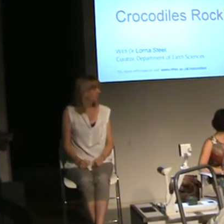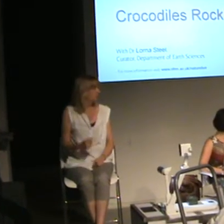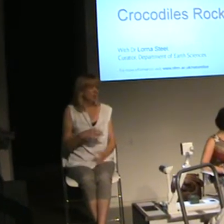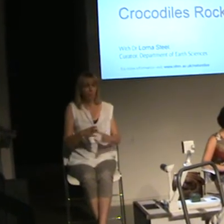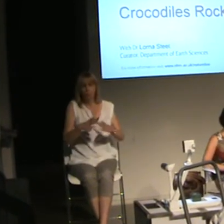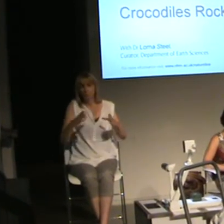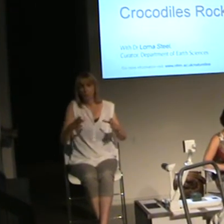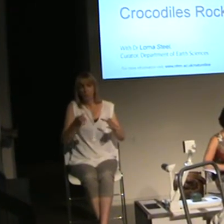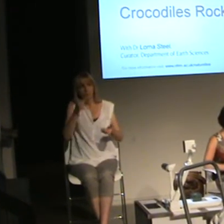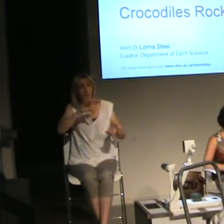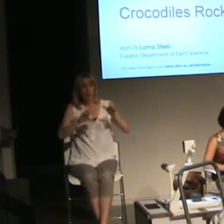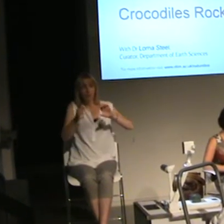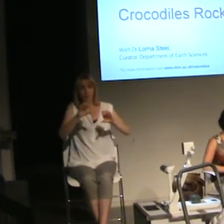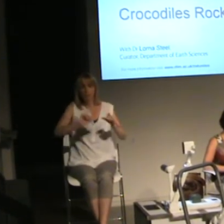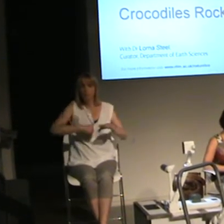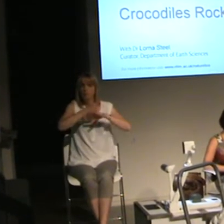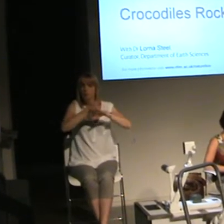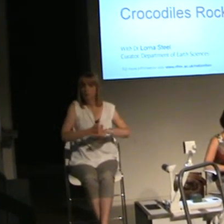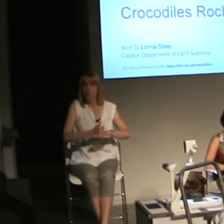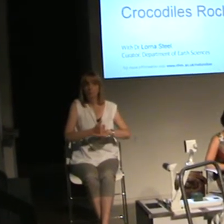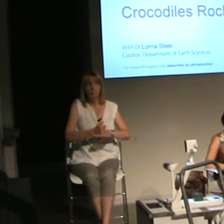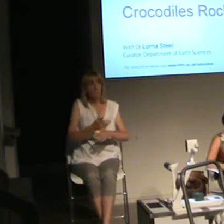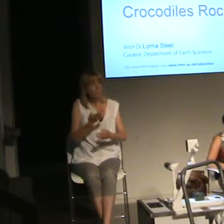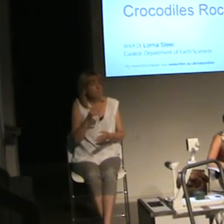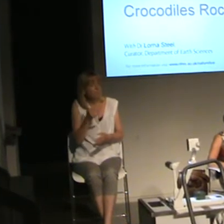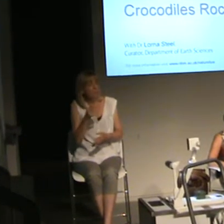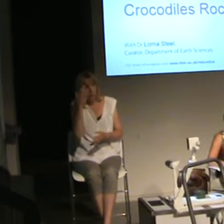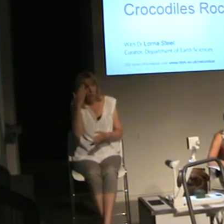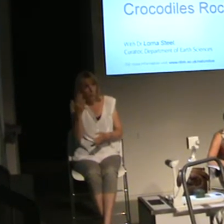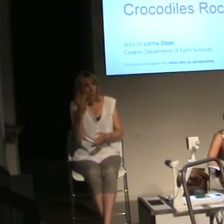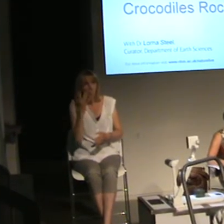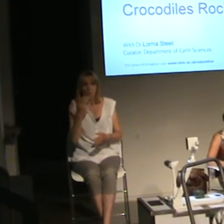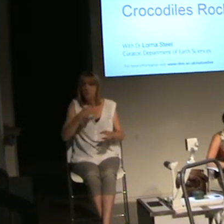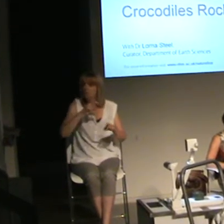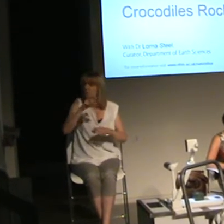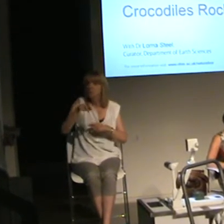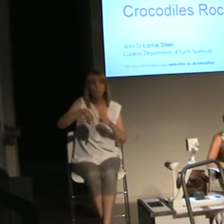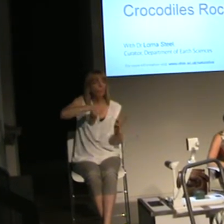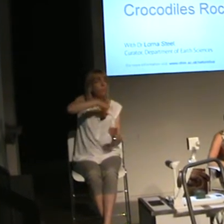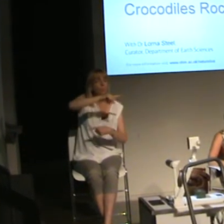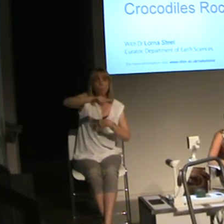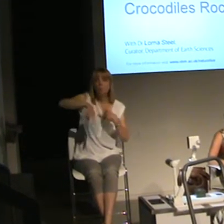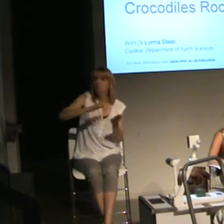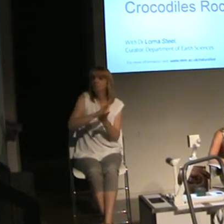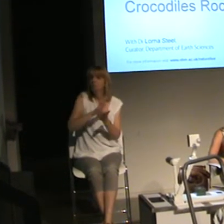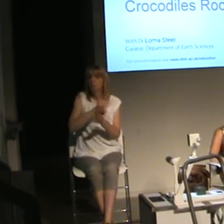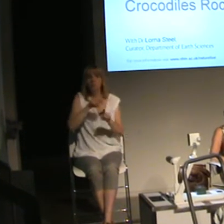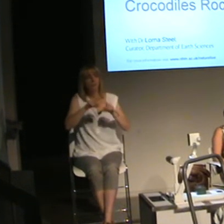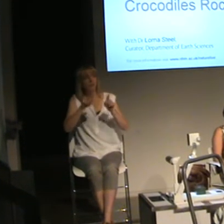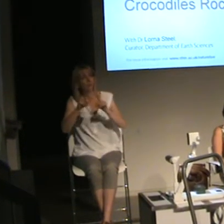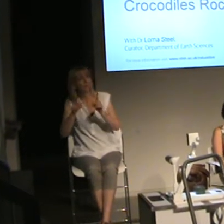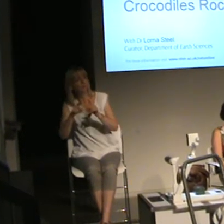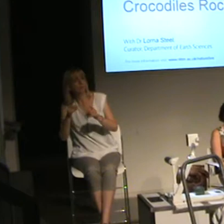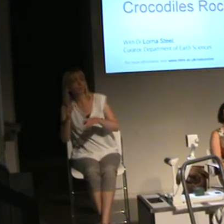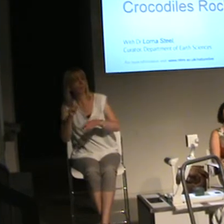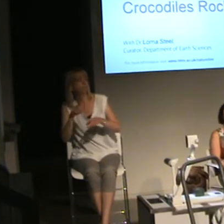huge scientific institution, which you might not know while you're walking around the galleries and enjoying the exhibitions and all the